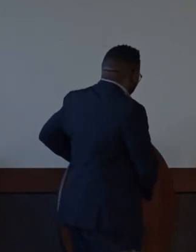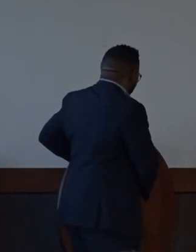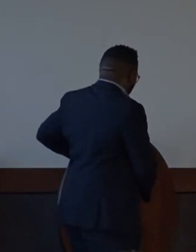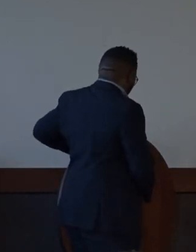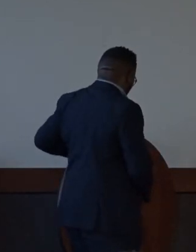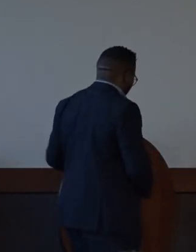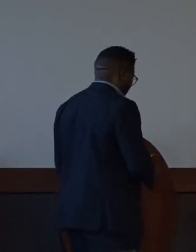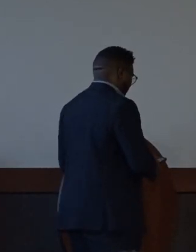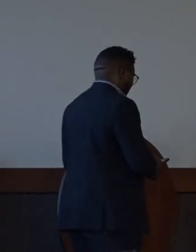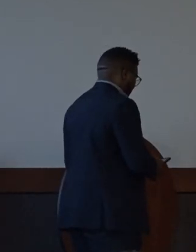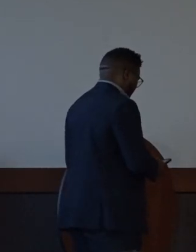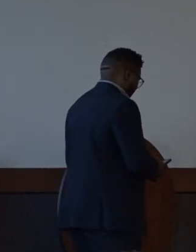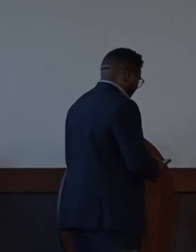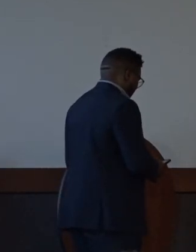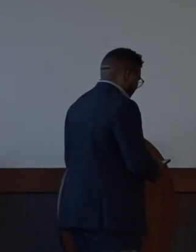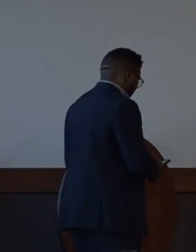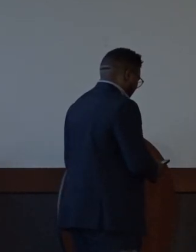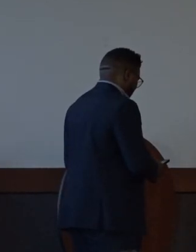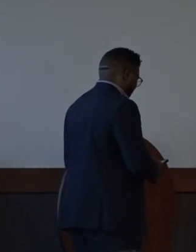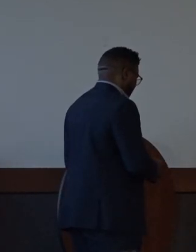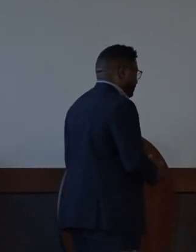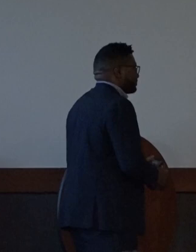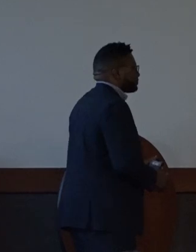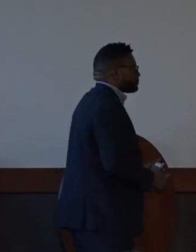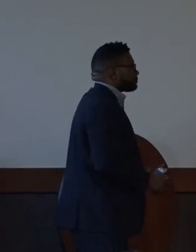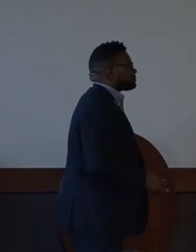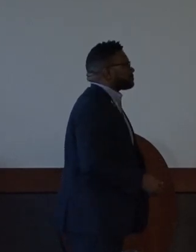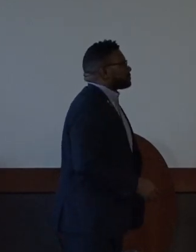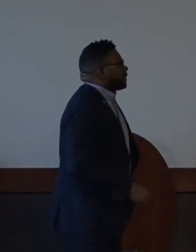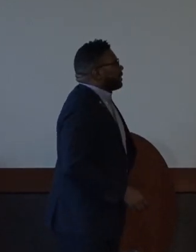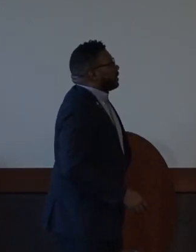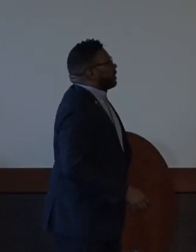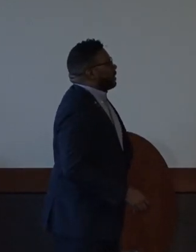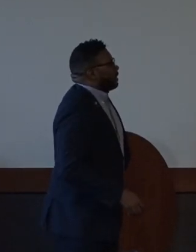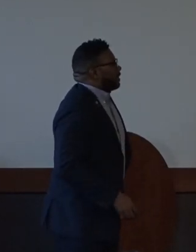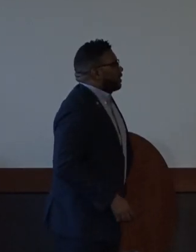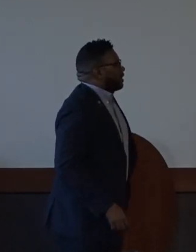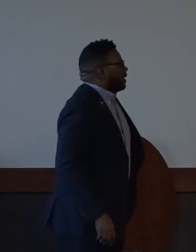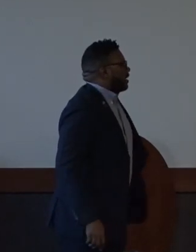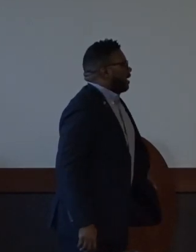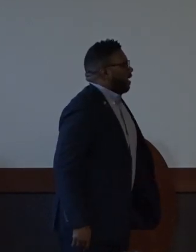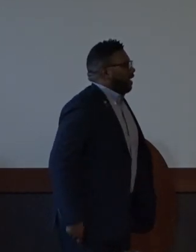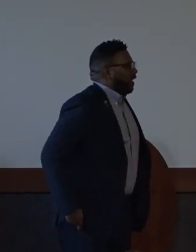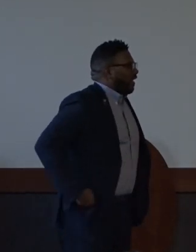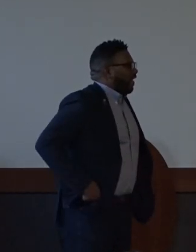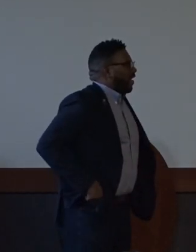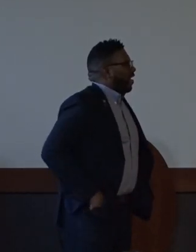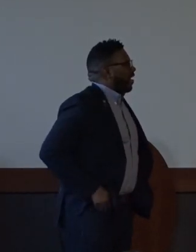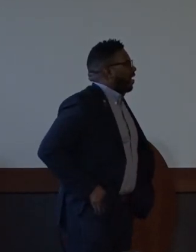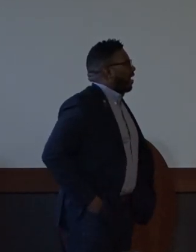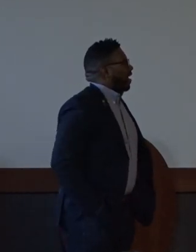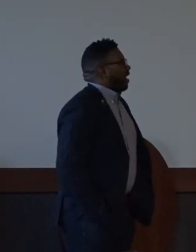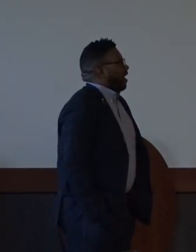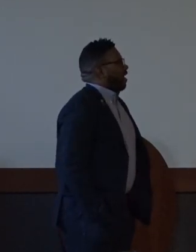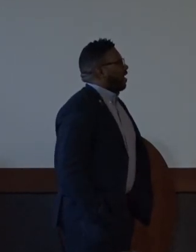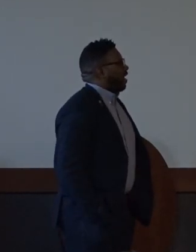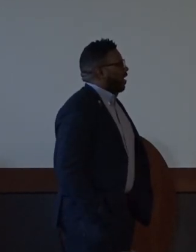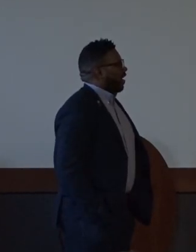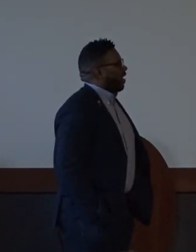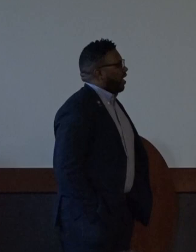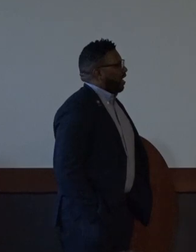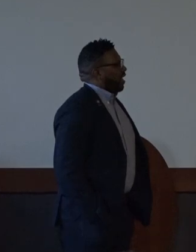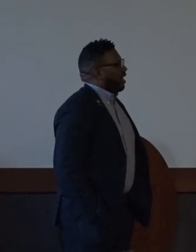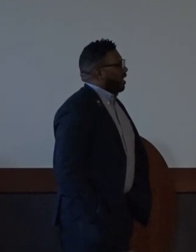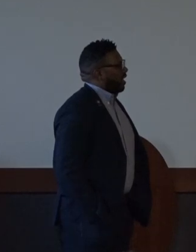History, also known as American History, is simply acknowledging the contributions made by Black Americans. Contributions like the automatic